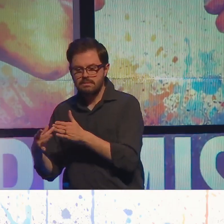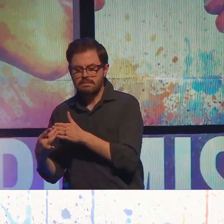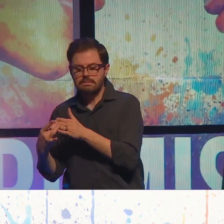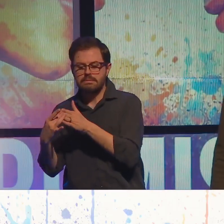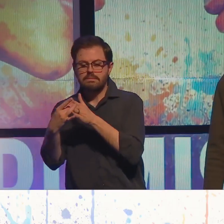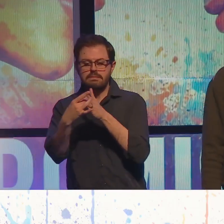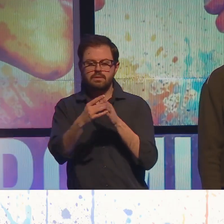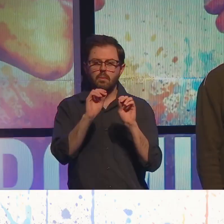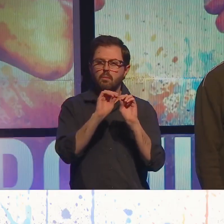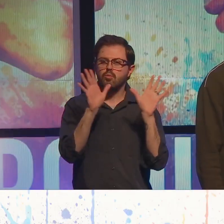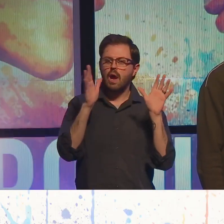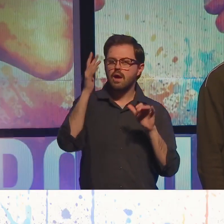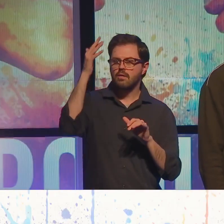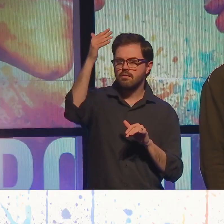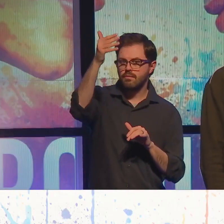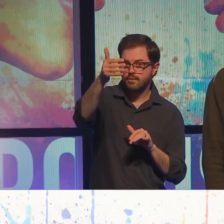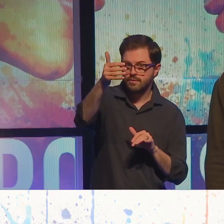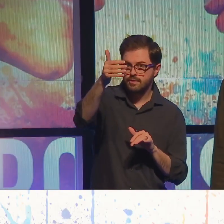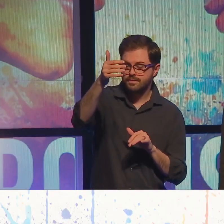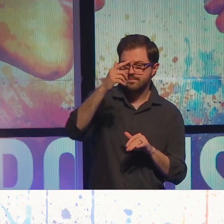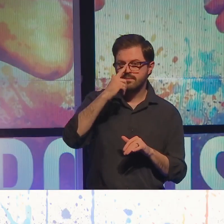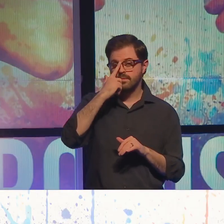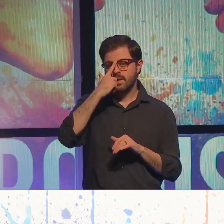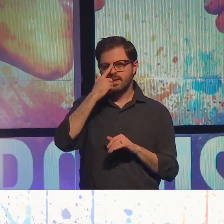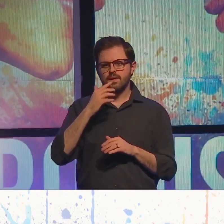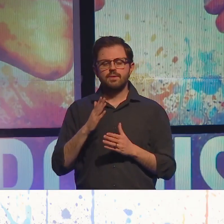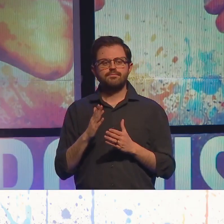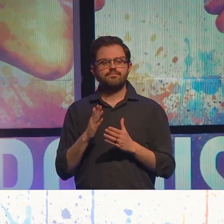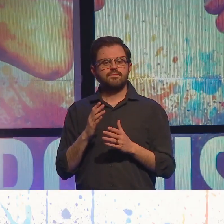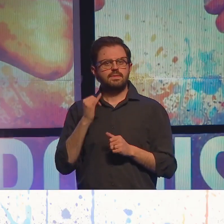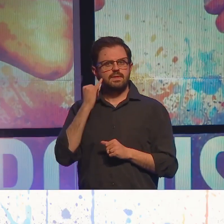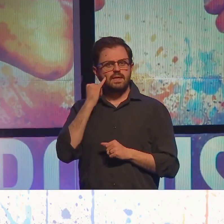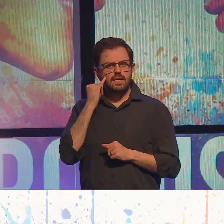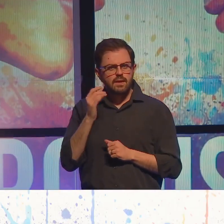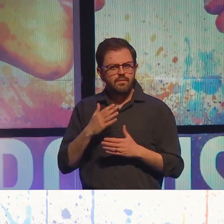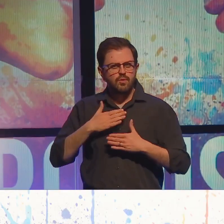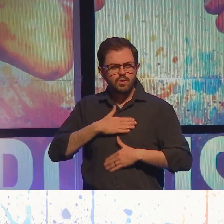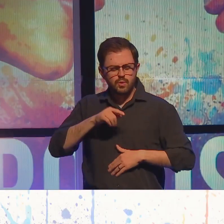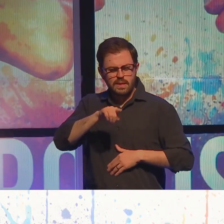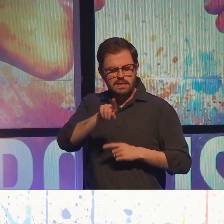You know what he doesn't say, for those of you that like these kinds of questions, and this bothers me to